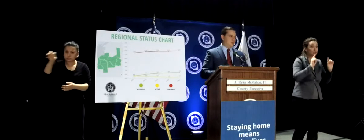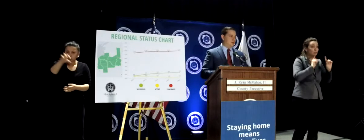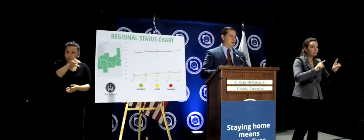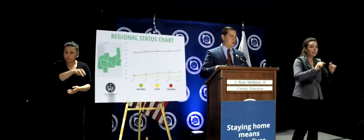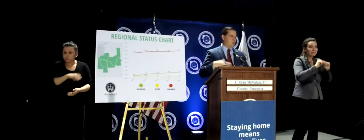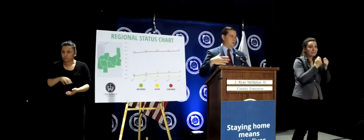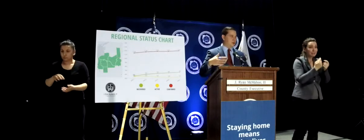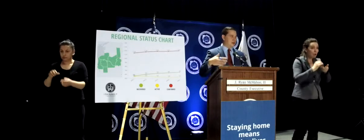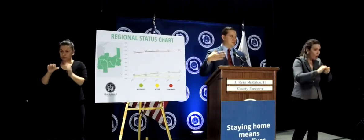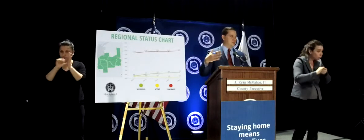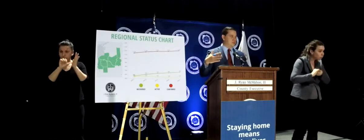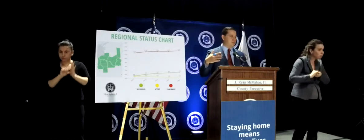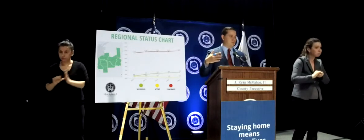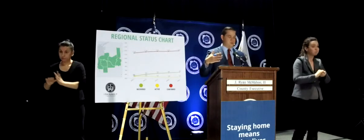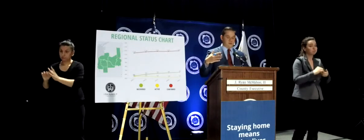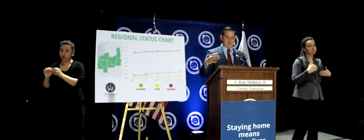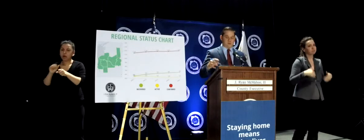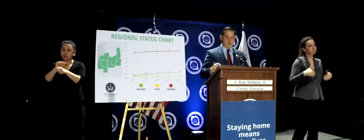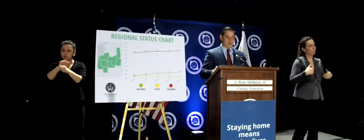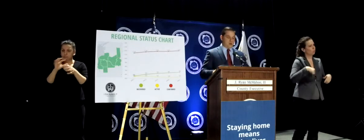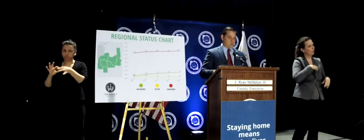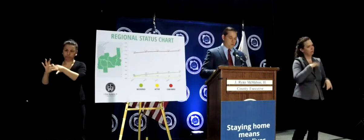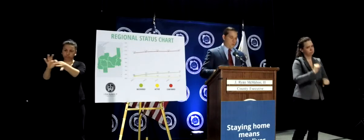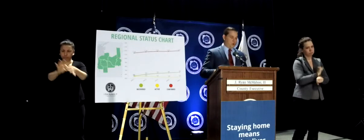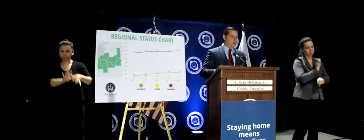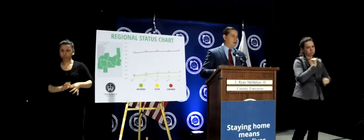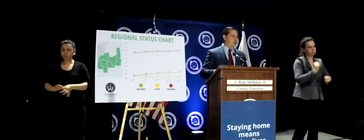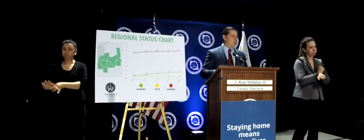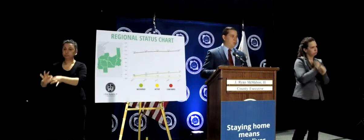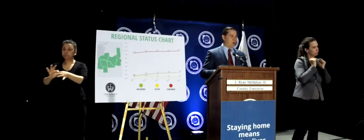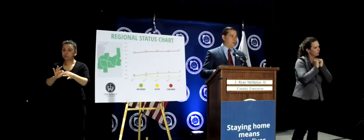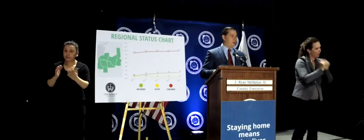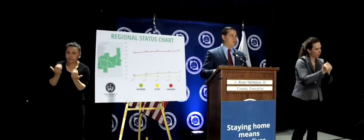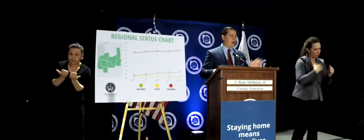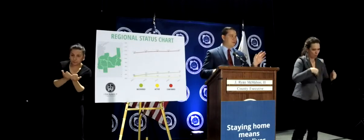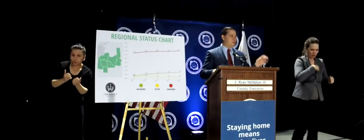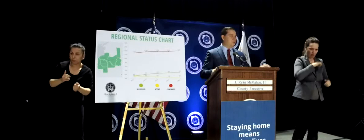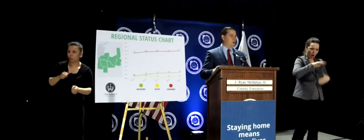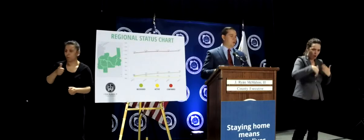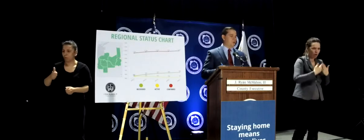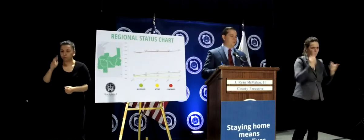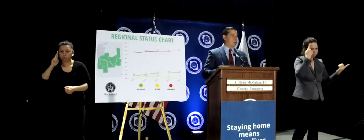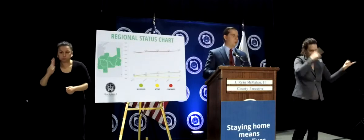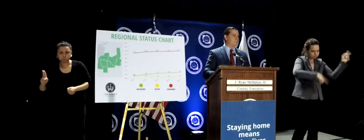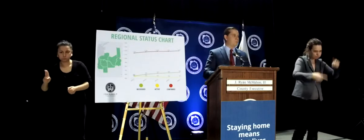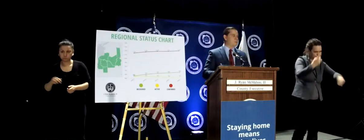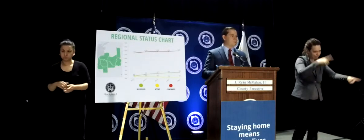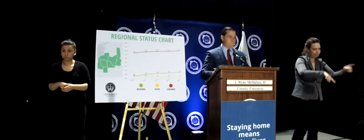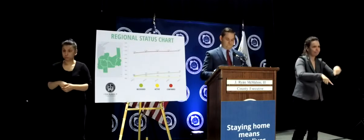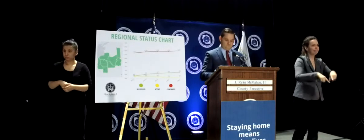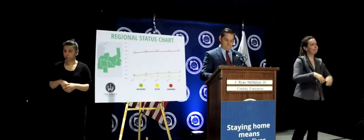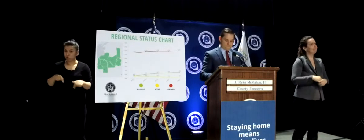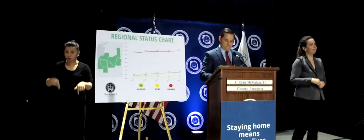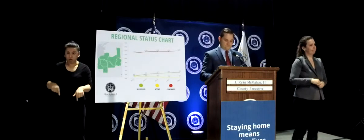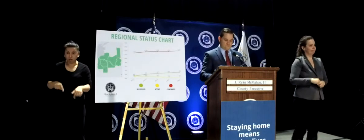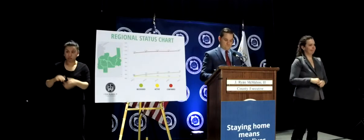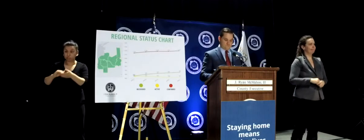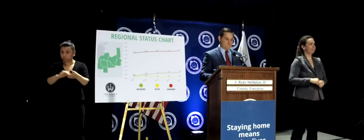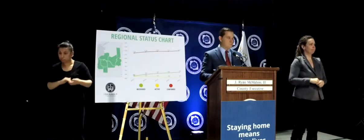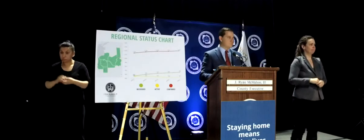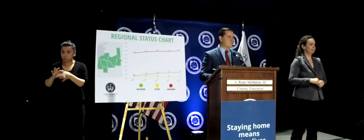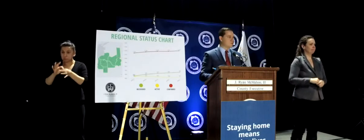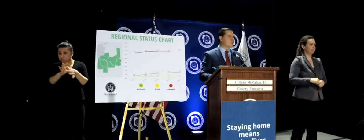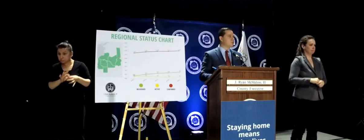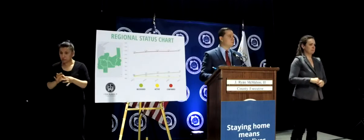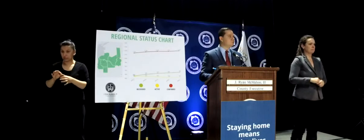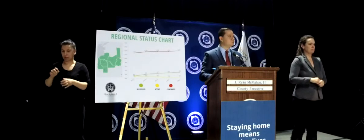this pandemic, on what the next step of this is, but we will work together more than we ever have before going forward. Can you Sort give- of an